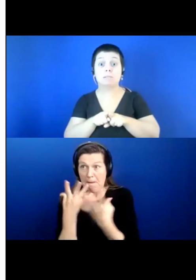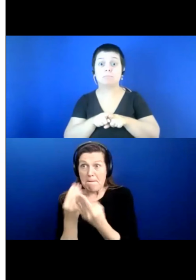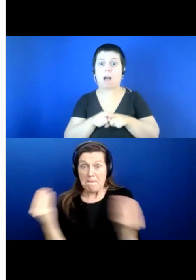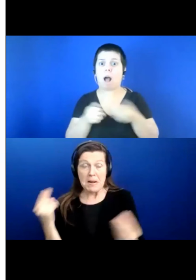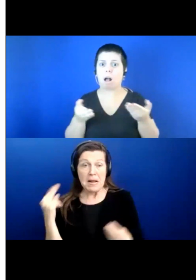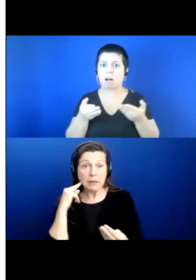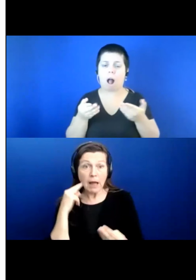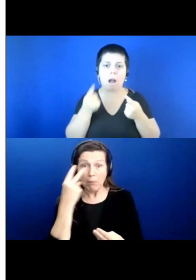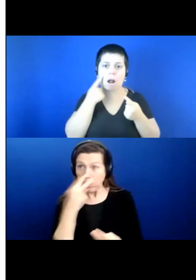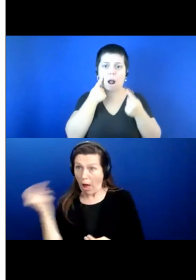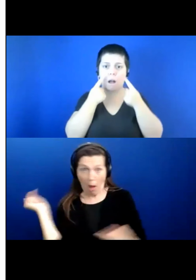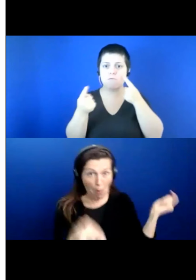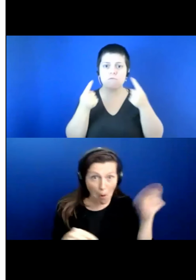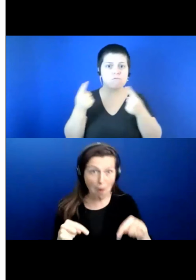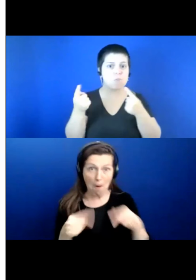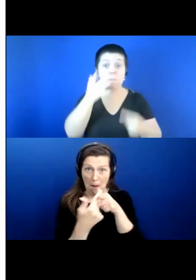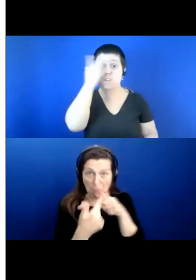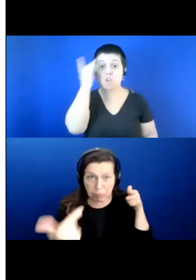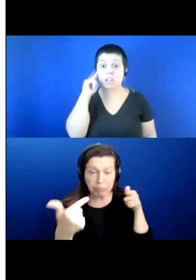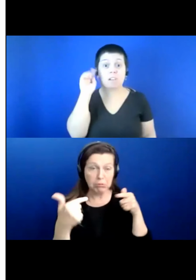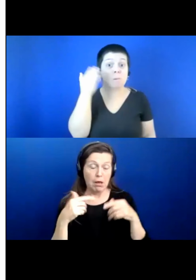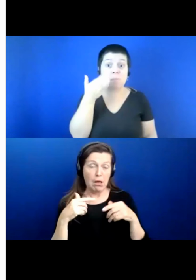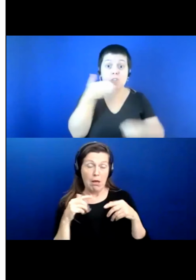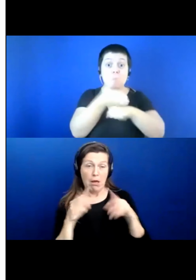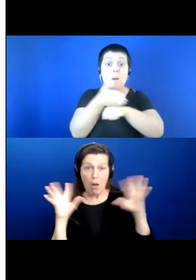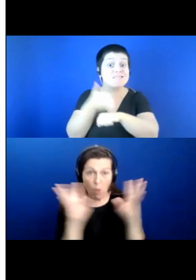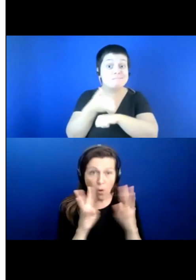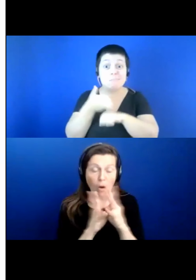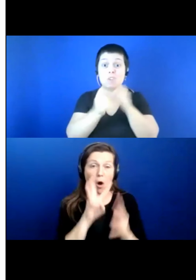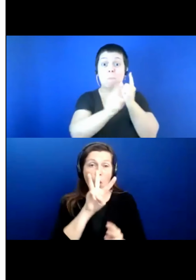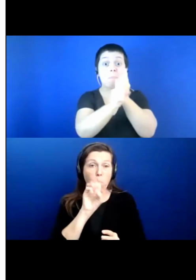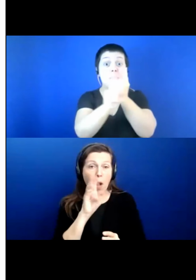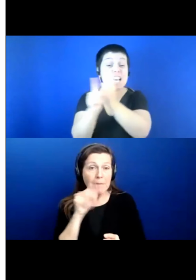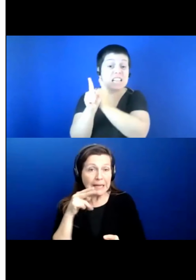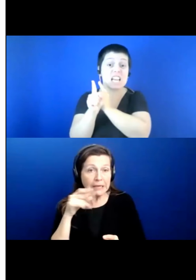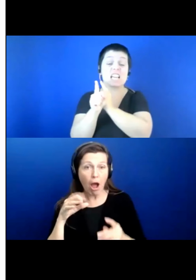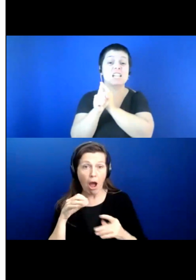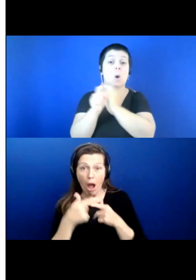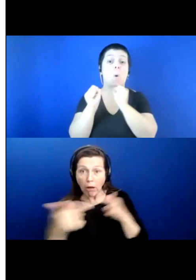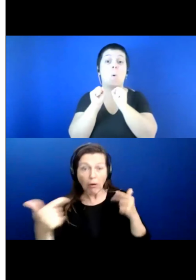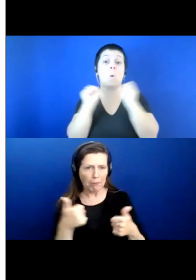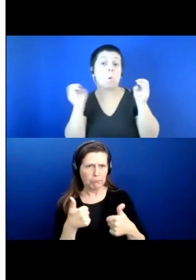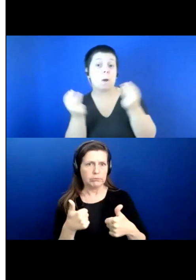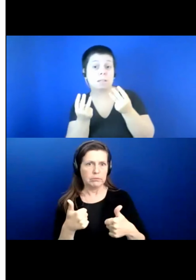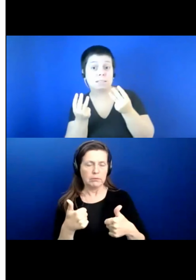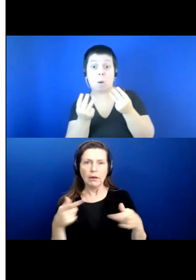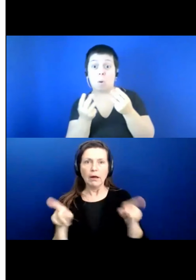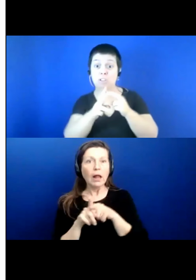at meetings, webinars, from all over the world. Distance is not the biggest problem